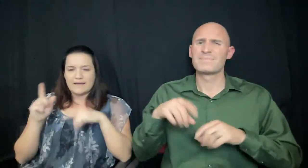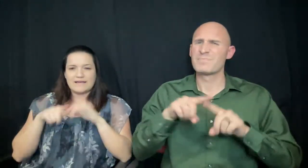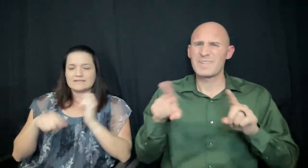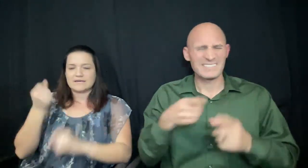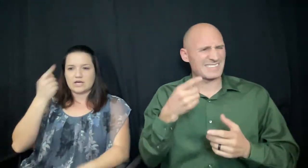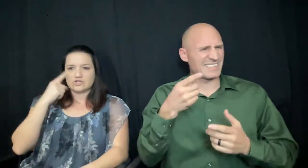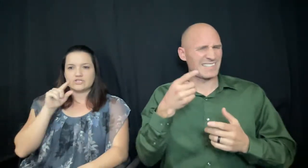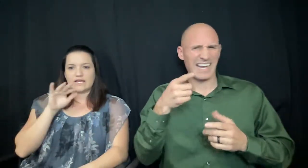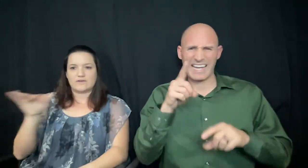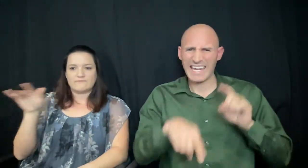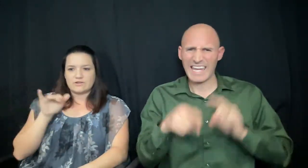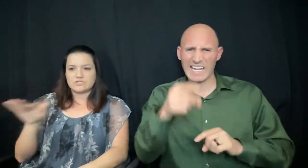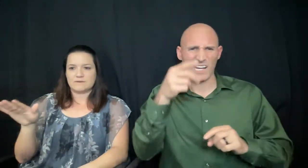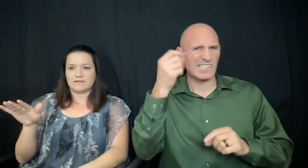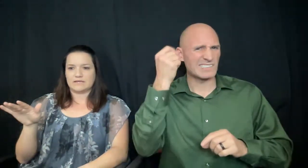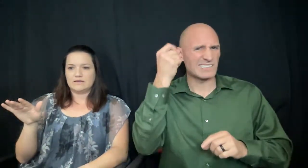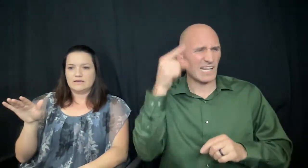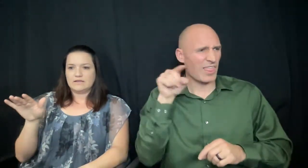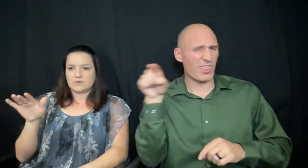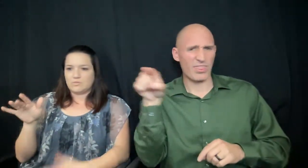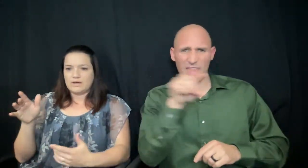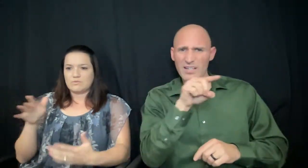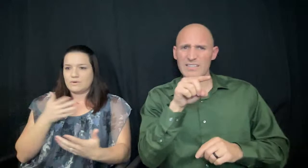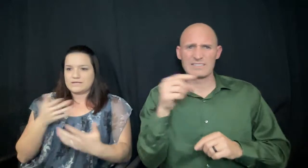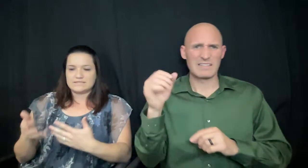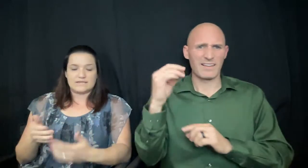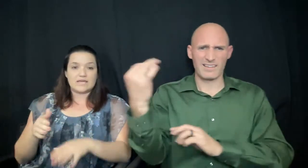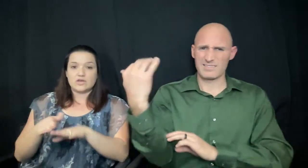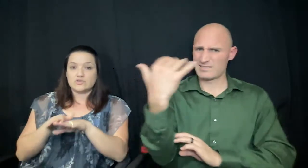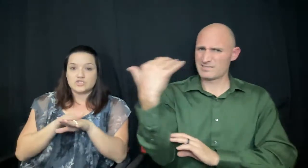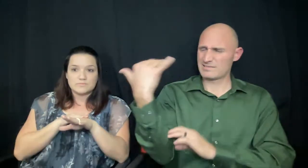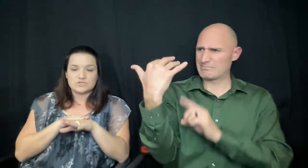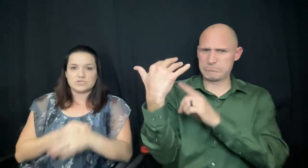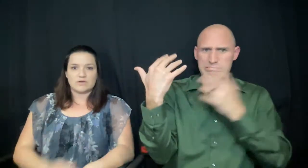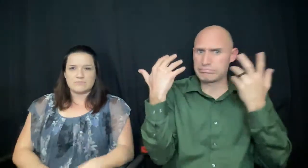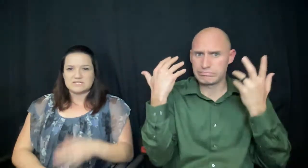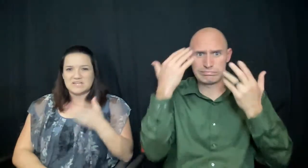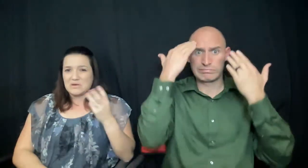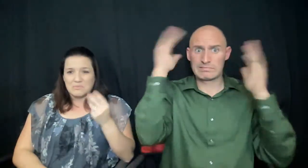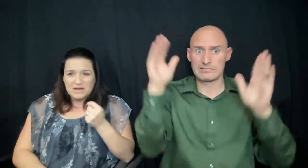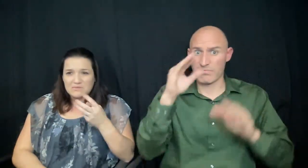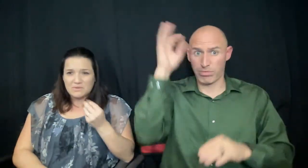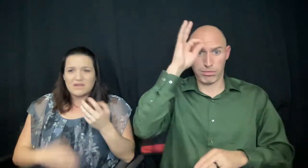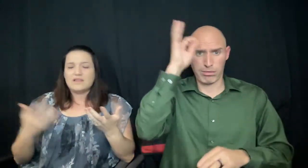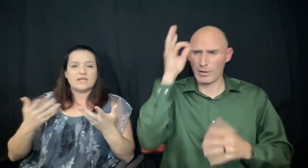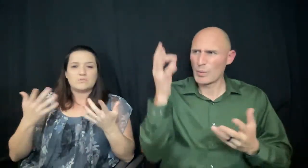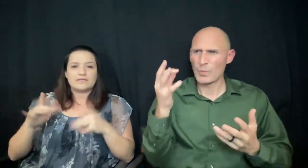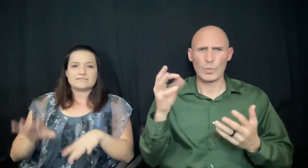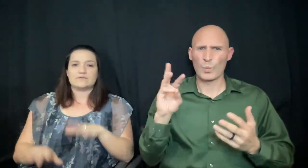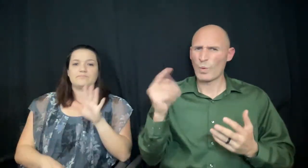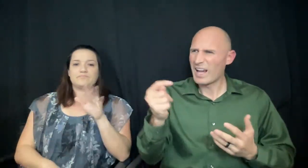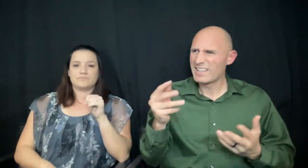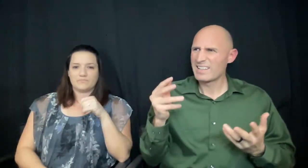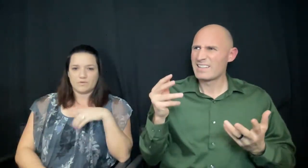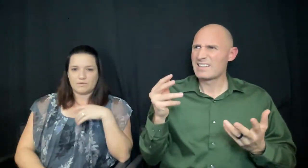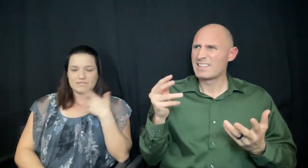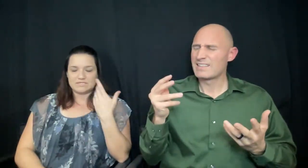can't I understand their finger spelling? Like, what is it? They can go super slow, and I'm still like, what? Like, what is it? Well, I'm going to tell